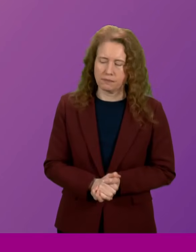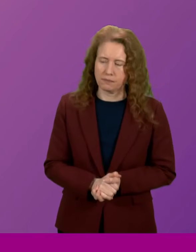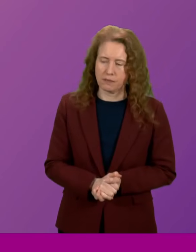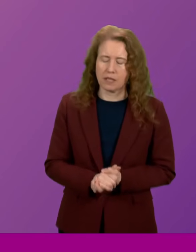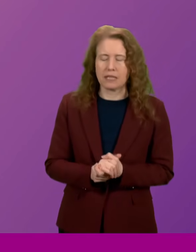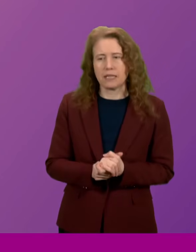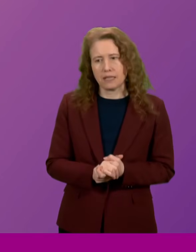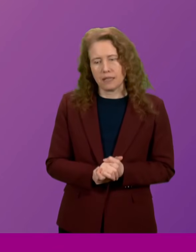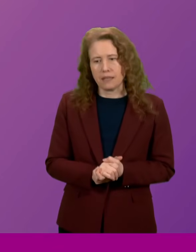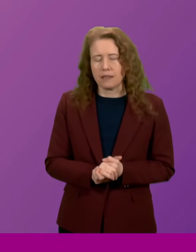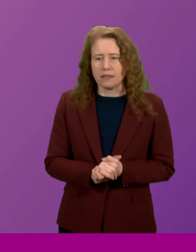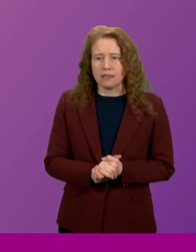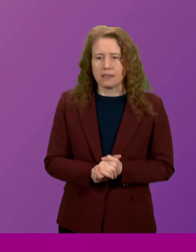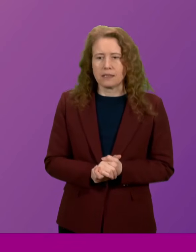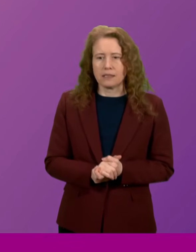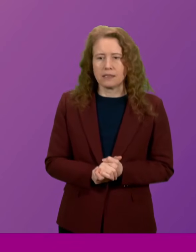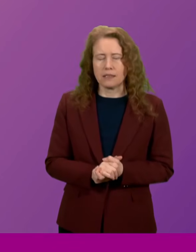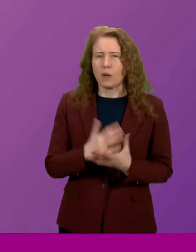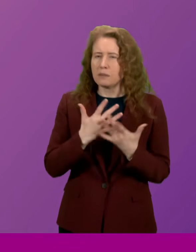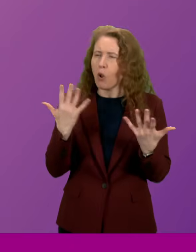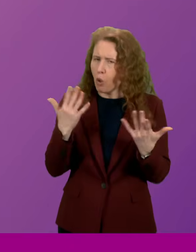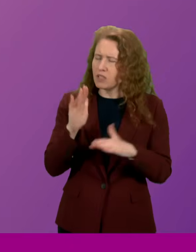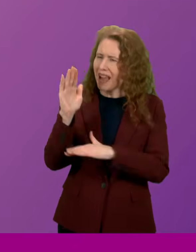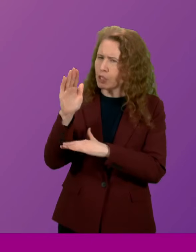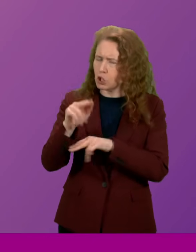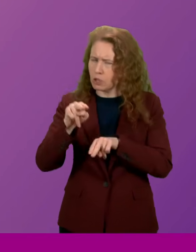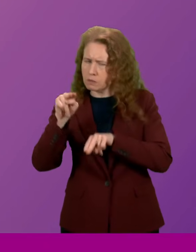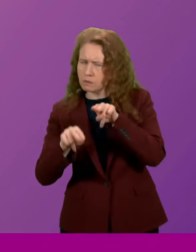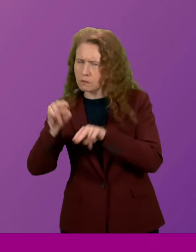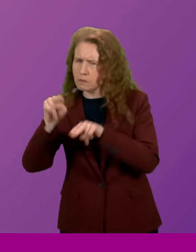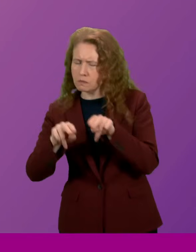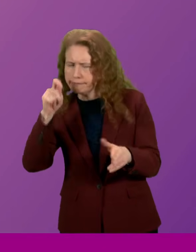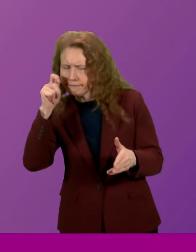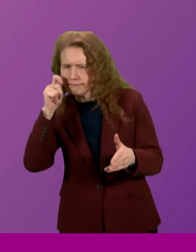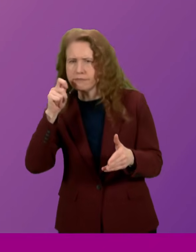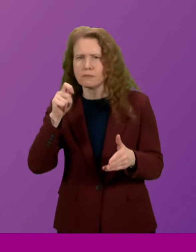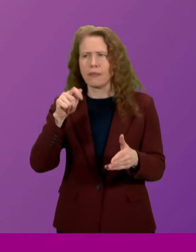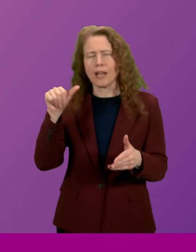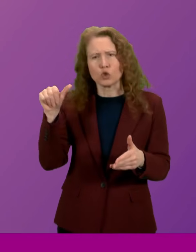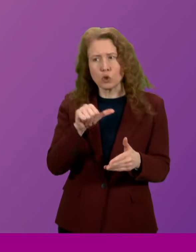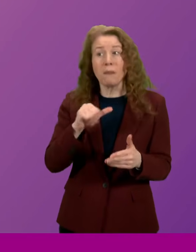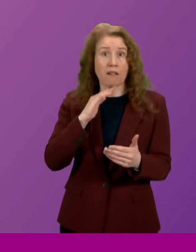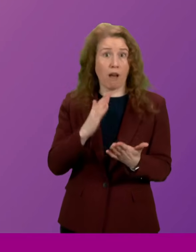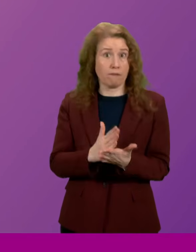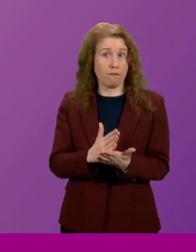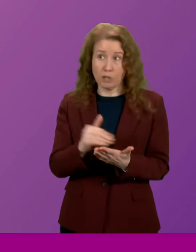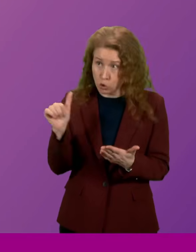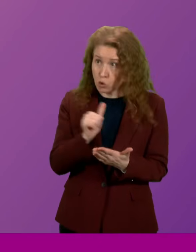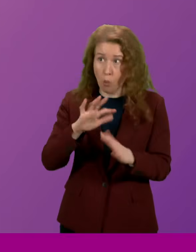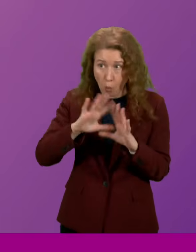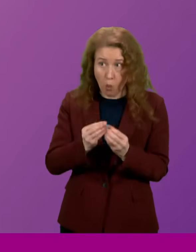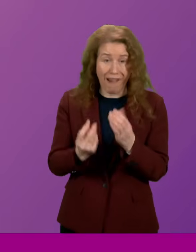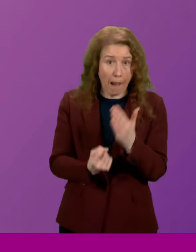There has been a whole range of external scrutiny that's been undertaken, and that should be enough, frankly, for it to all